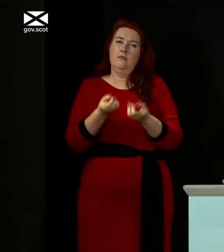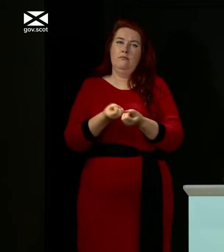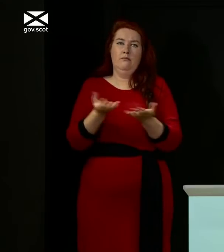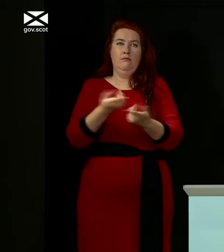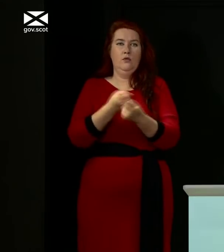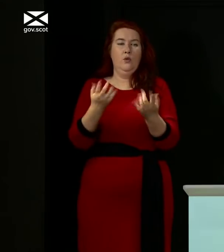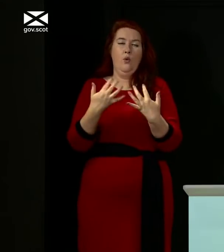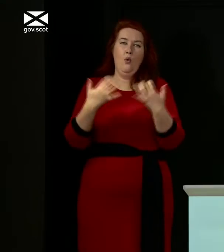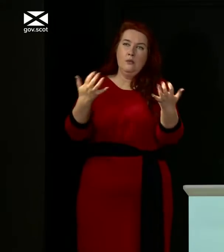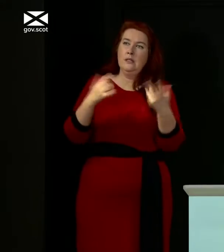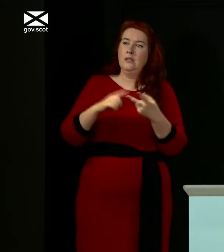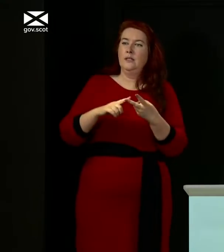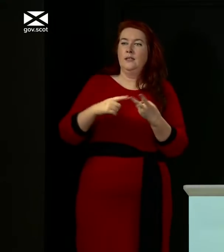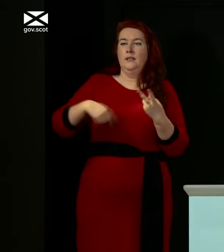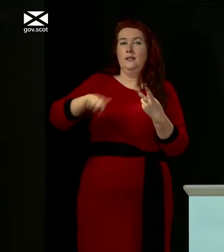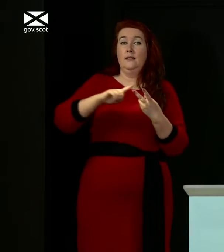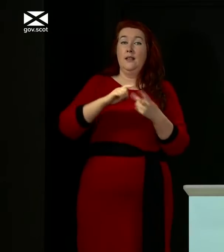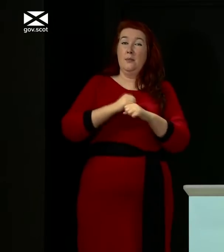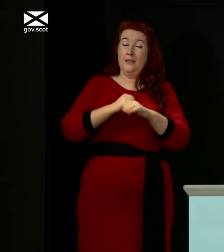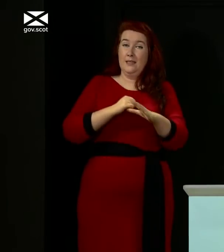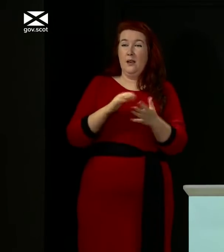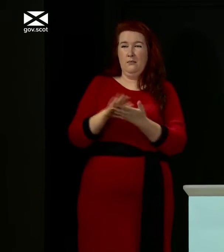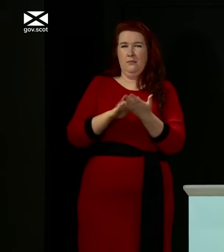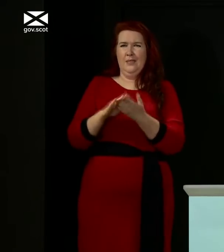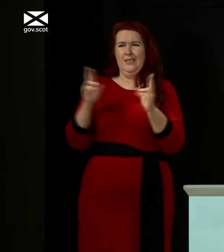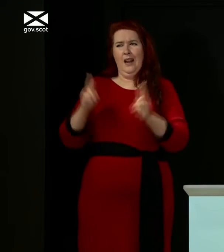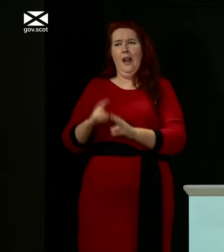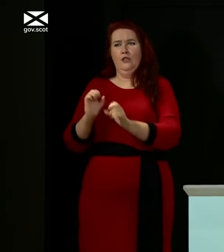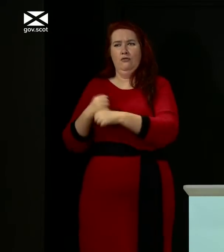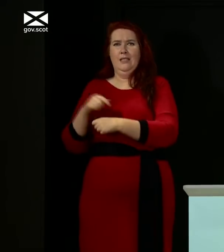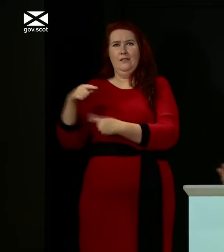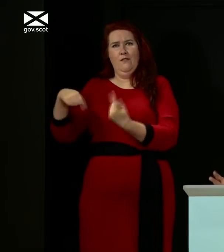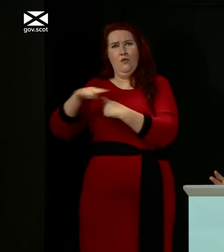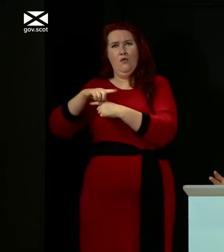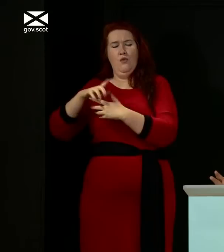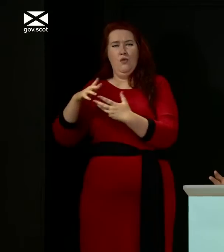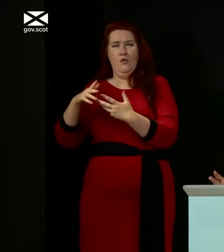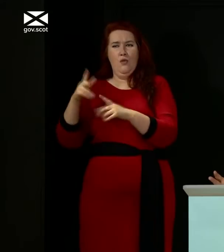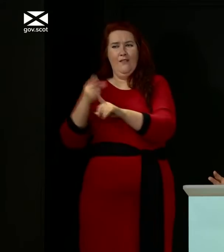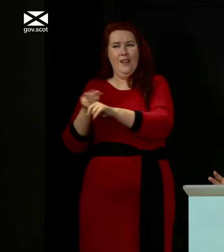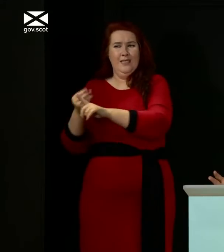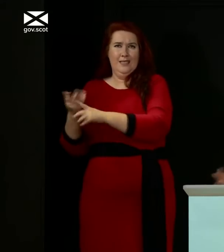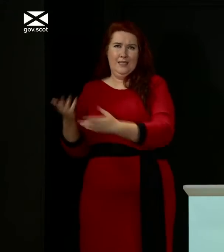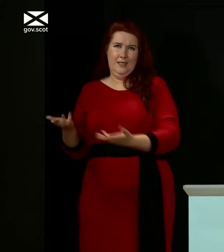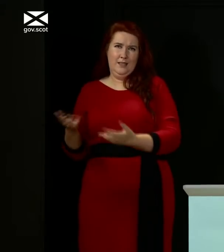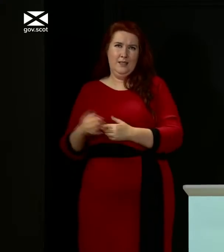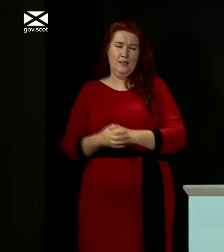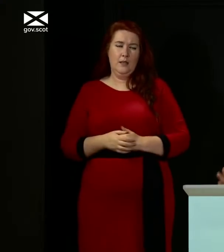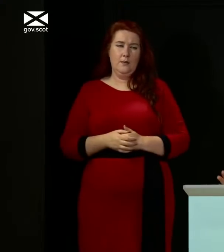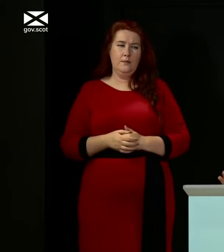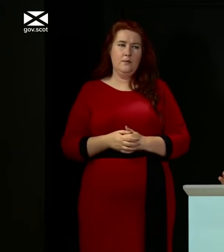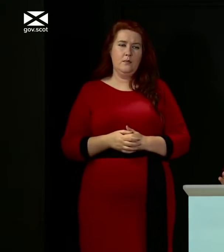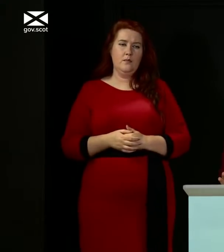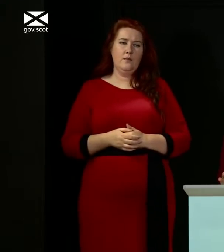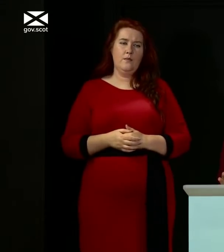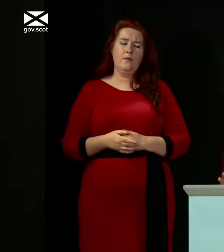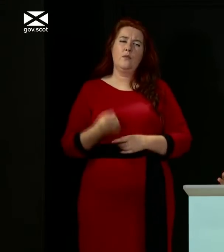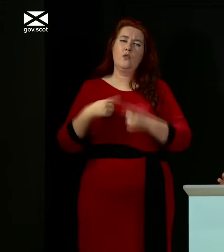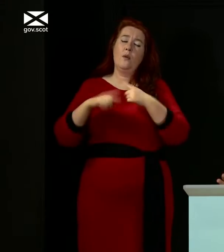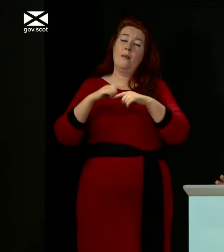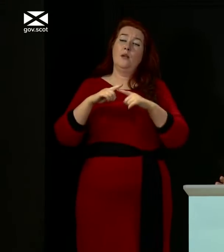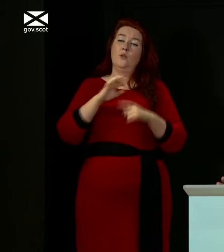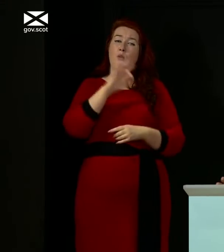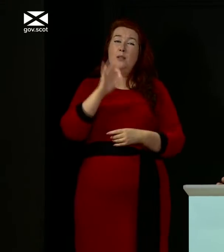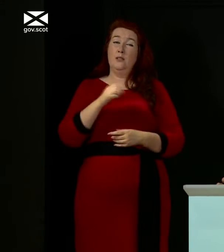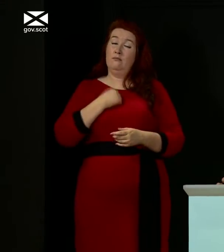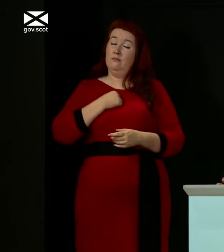there in a way that is less burdensome to the people who are already under a lot of pressure, we'll do that as well. Go back to a question I was asked earlier on. We've got a health